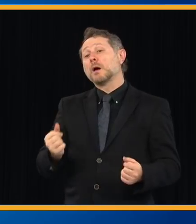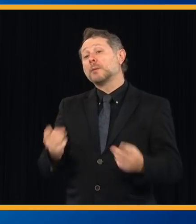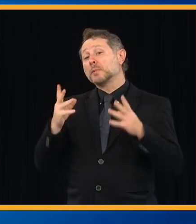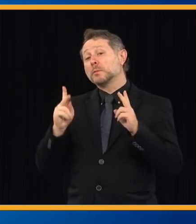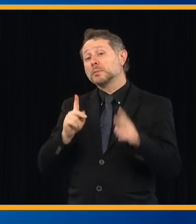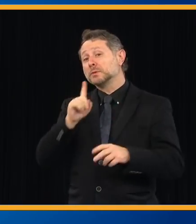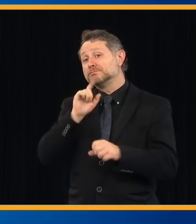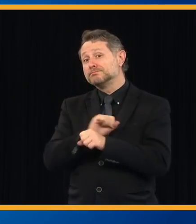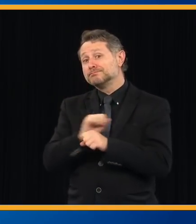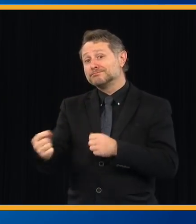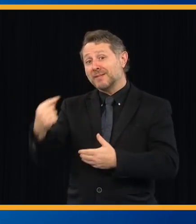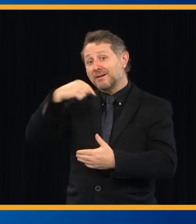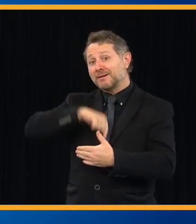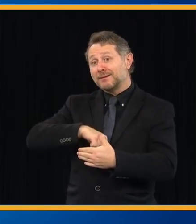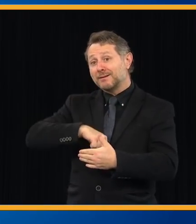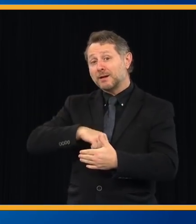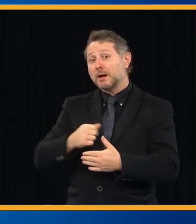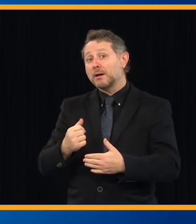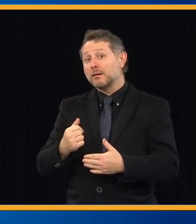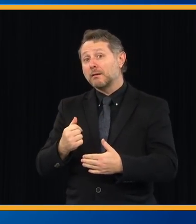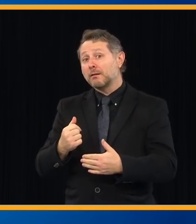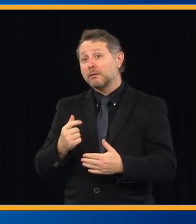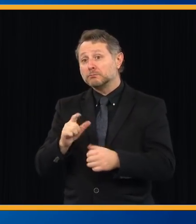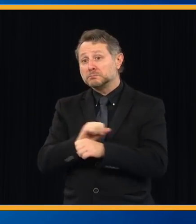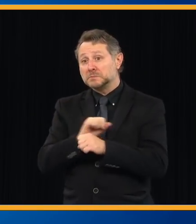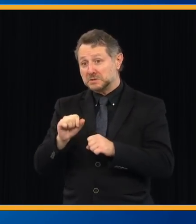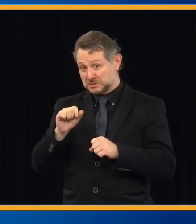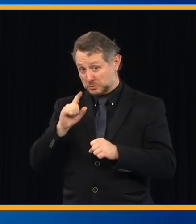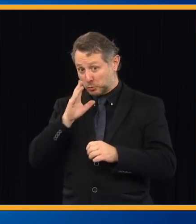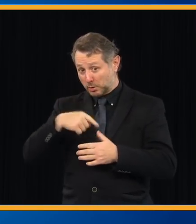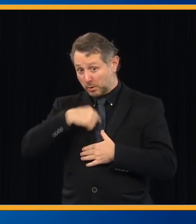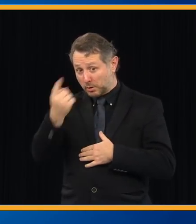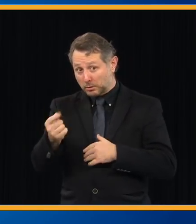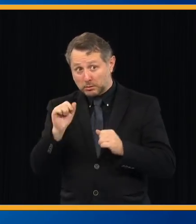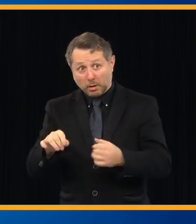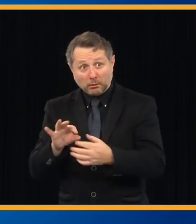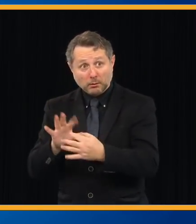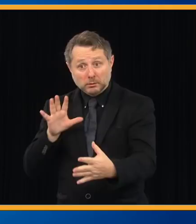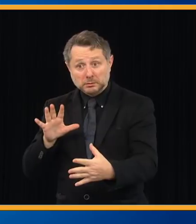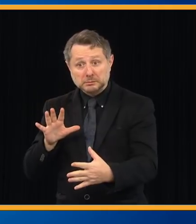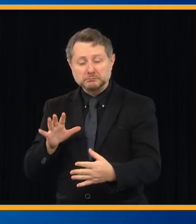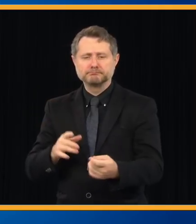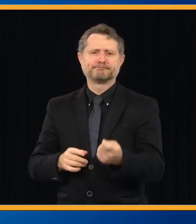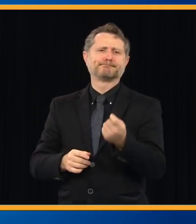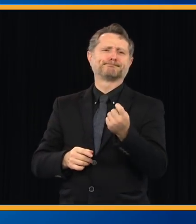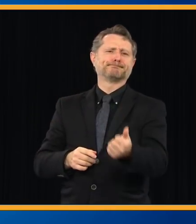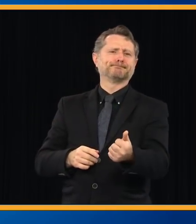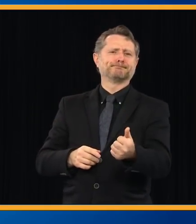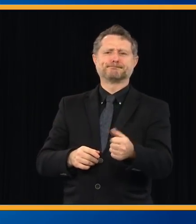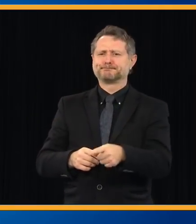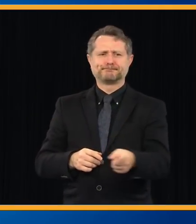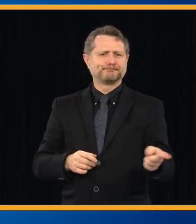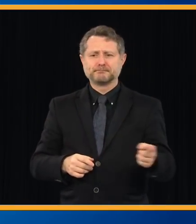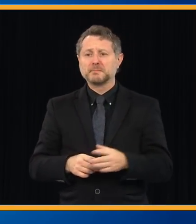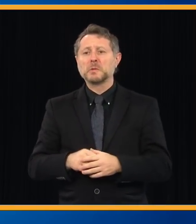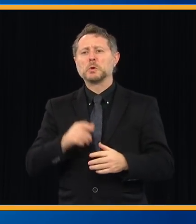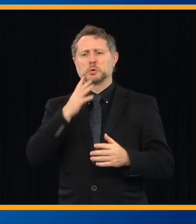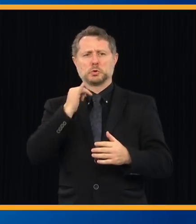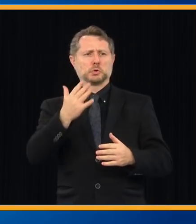intubated that actually successfully come off a ventilator is very low, so that is very good